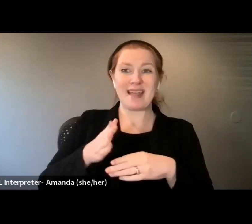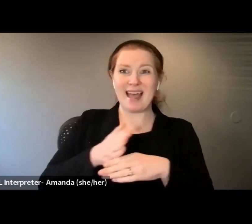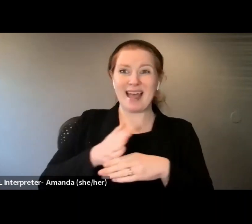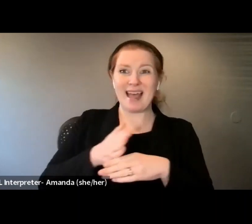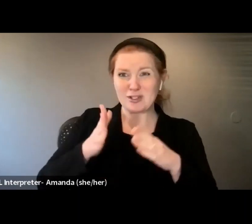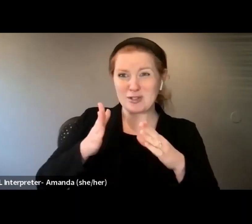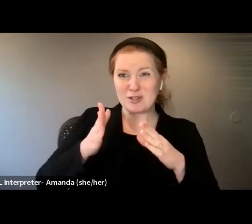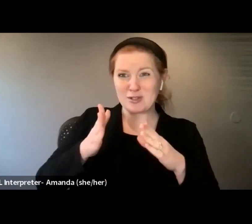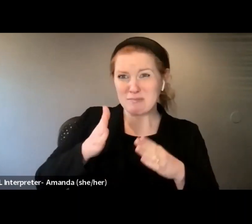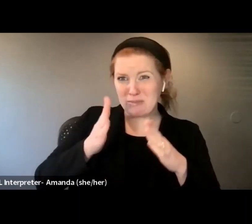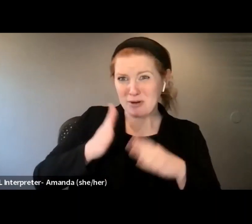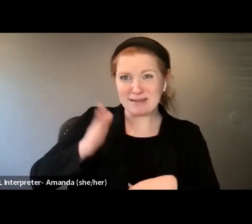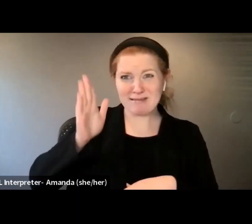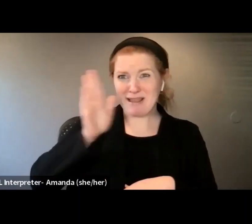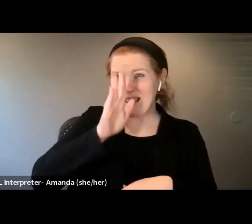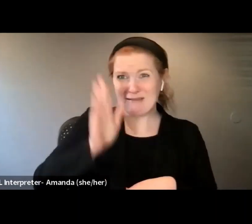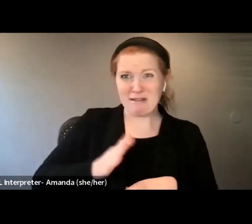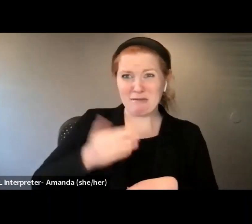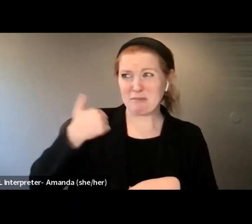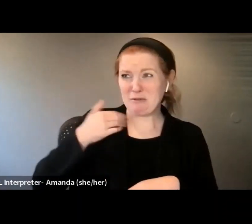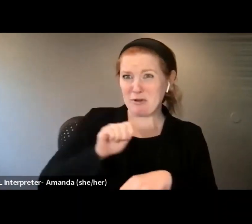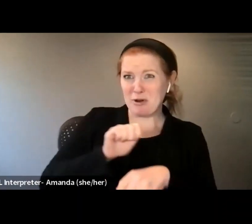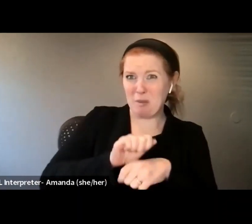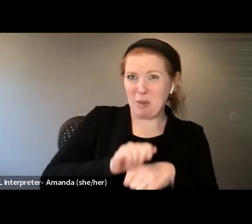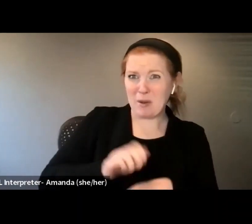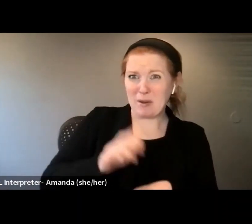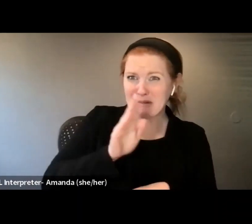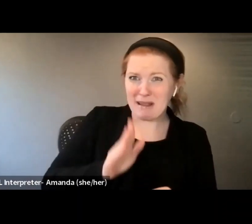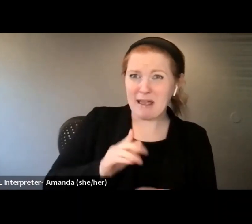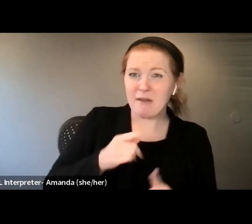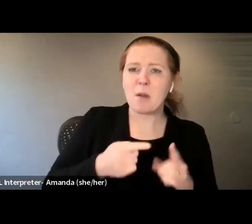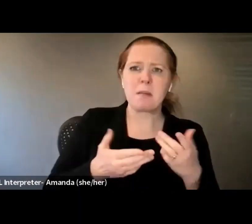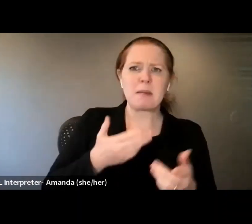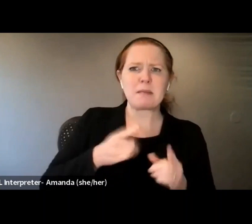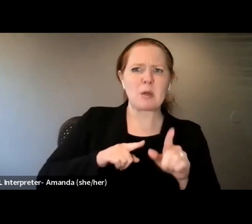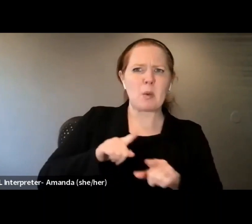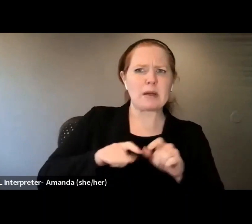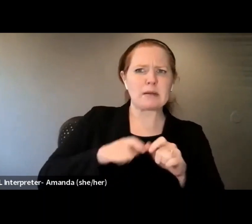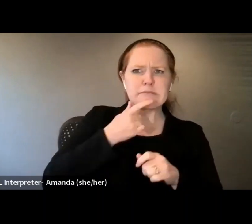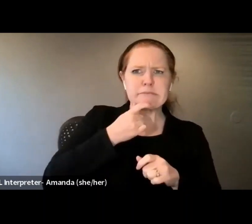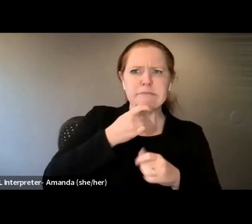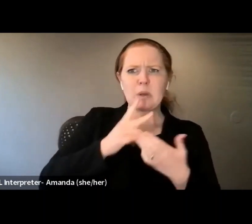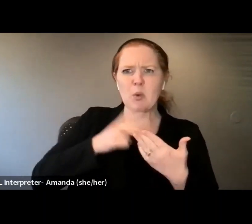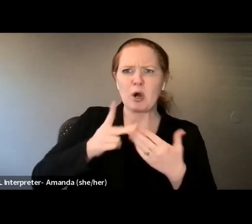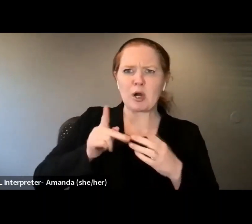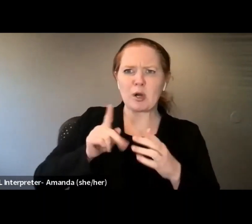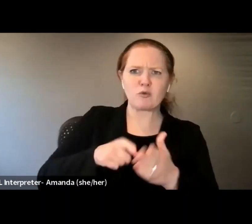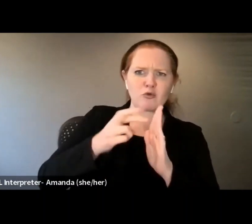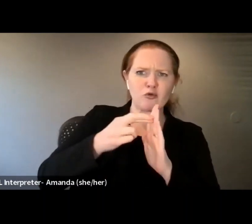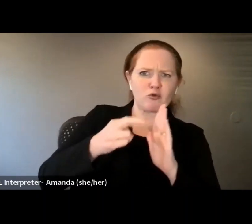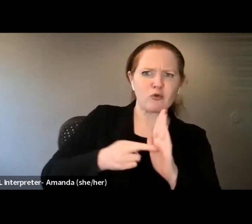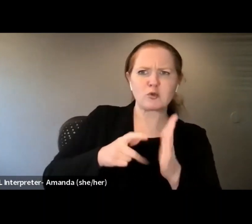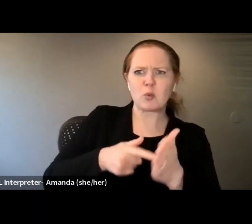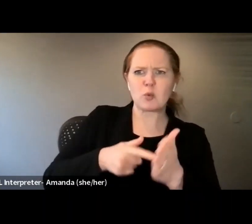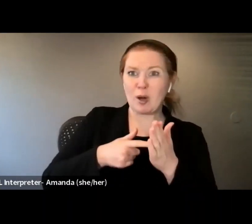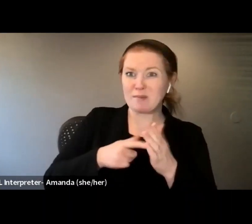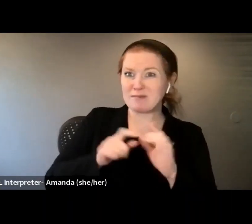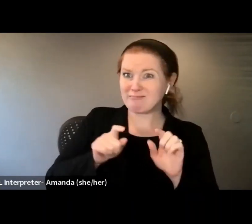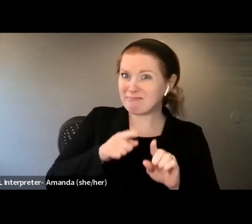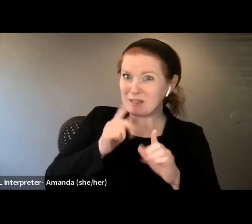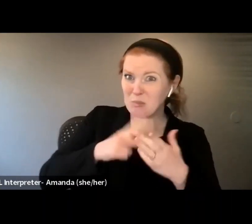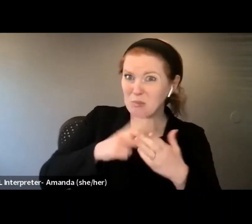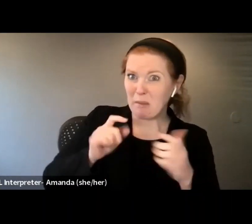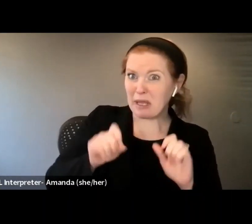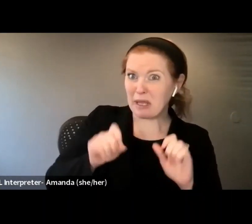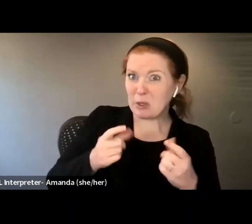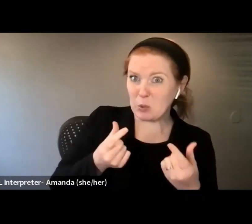never been an employer before. There might be questions about program rules and requirements, or what can I do in this program? What am I not allowed